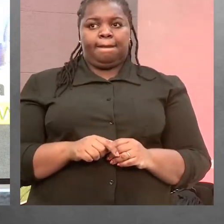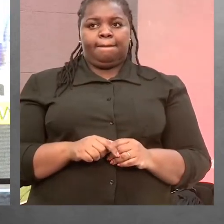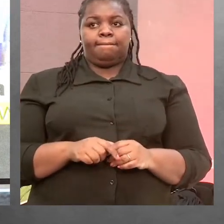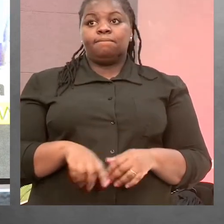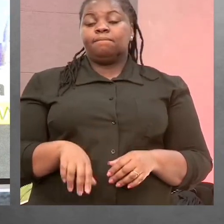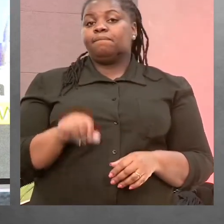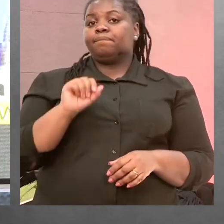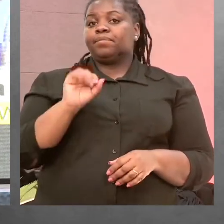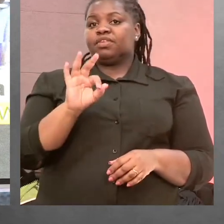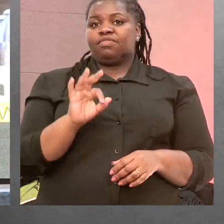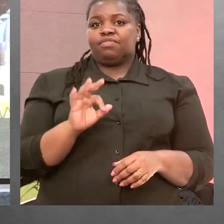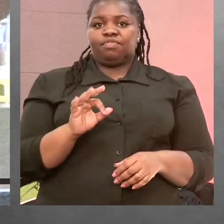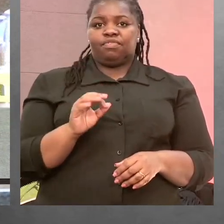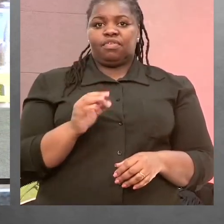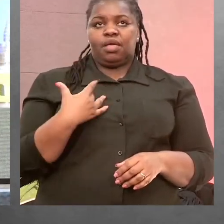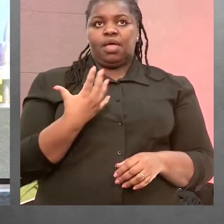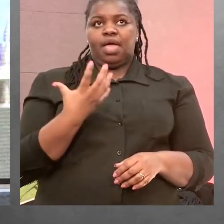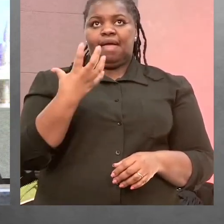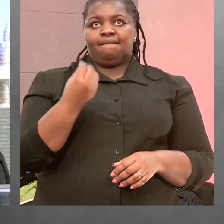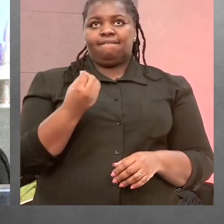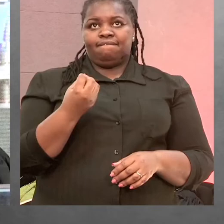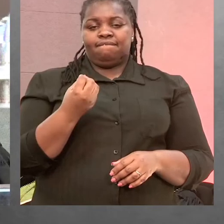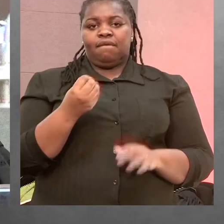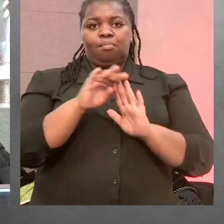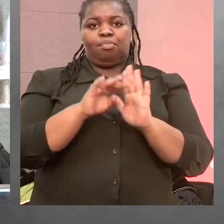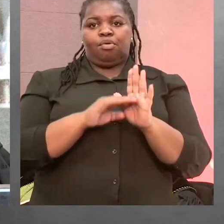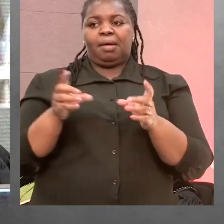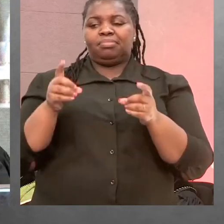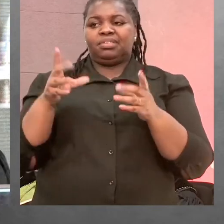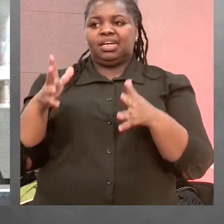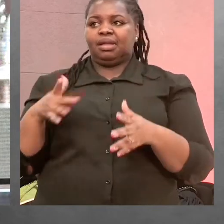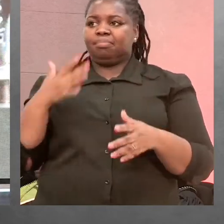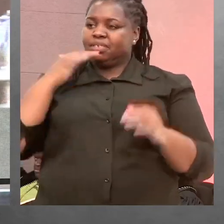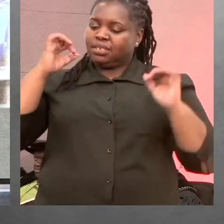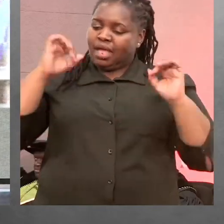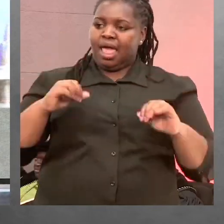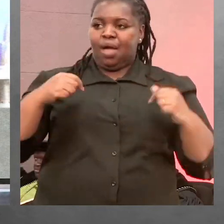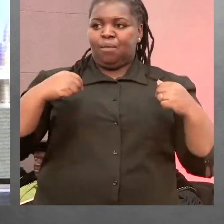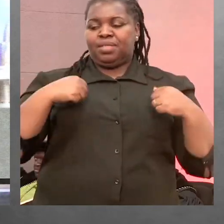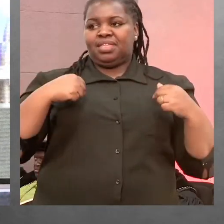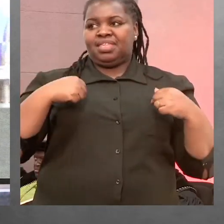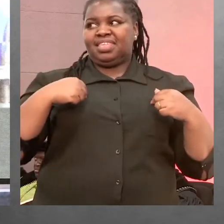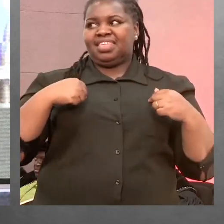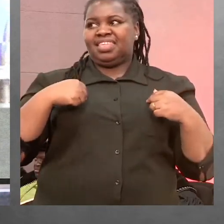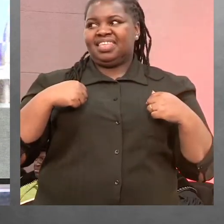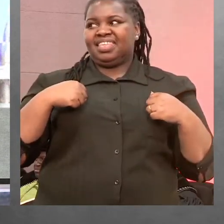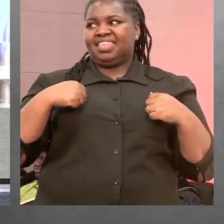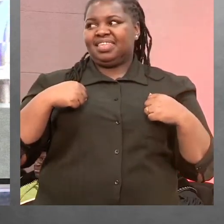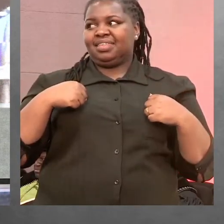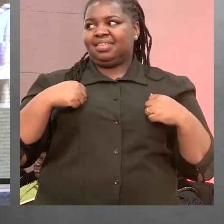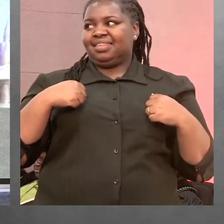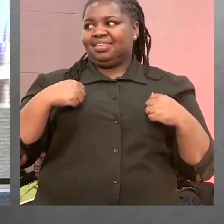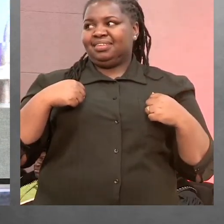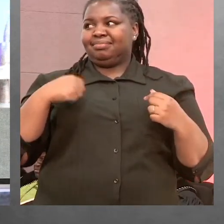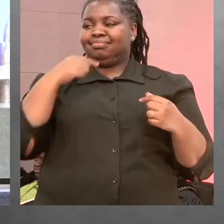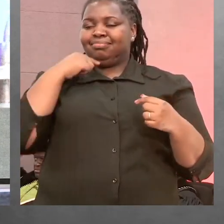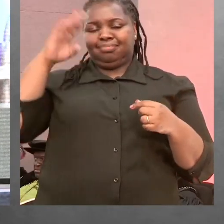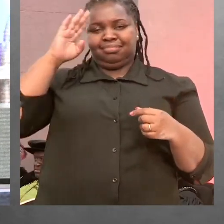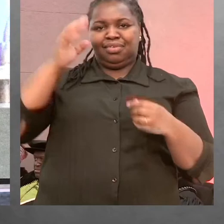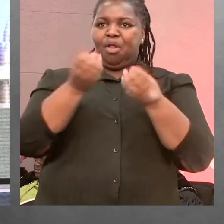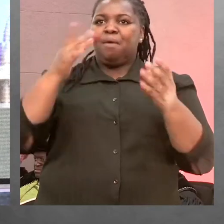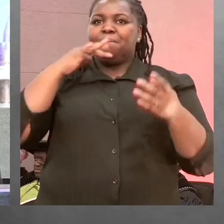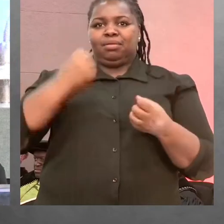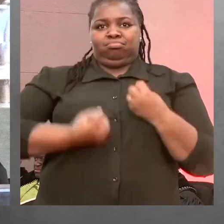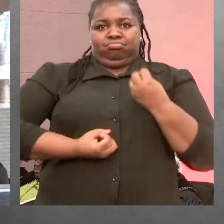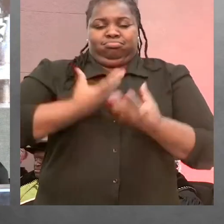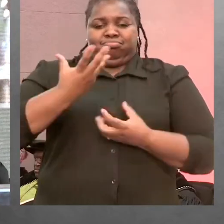If there was a program director, I would say, program director, allow me, I think it's rich, to